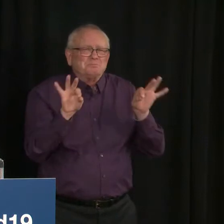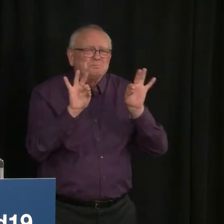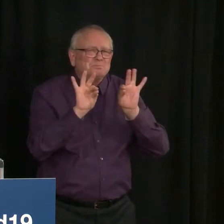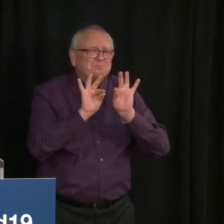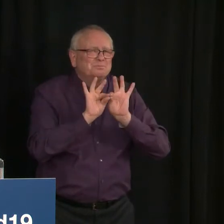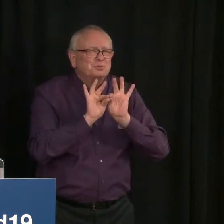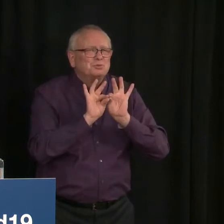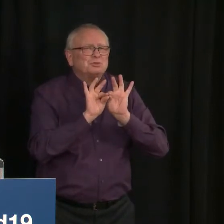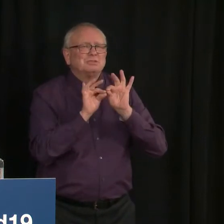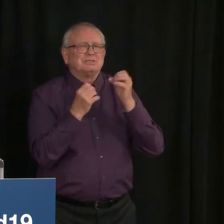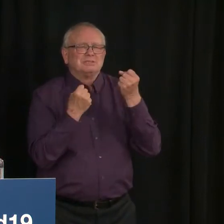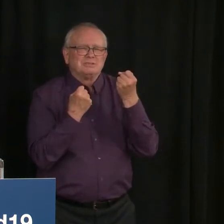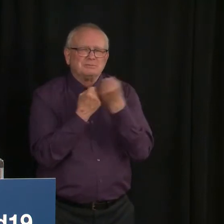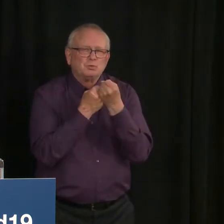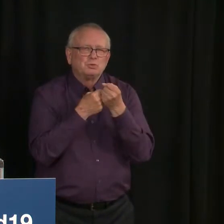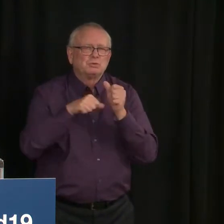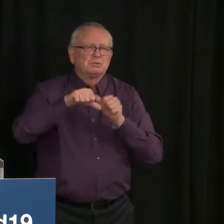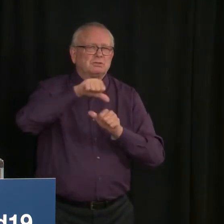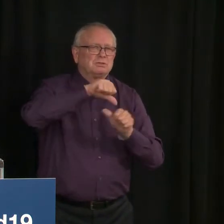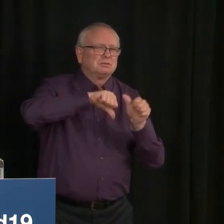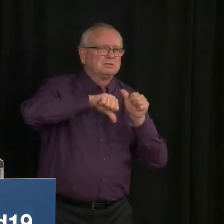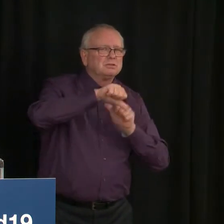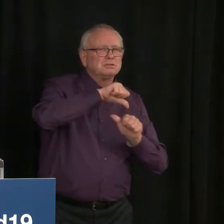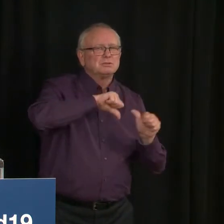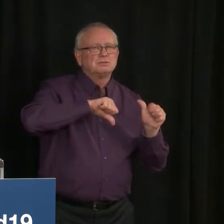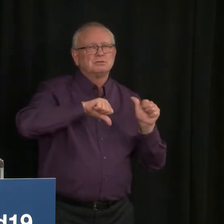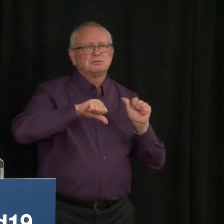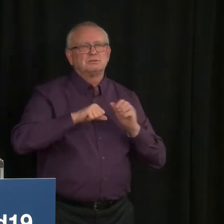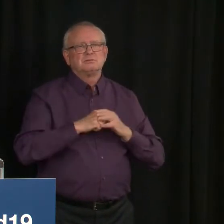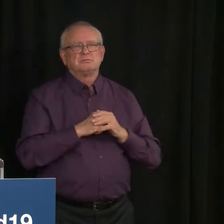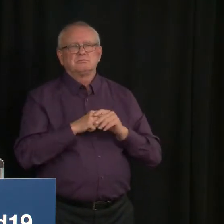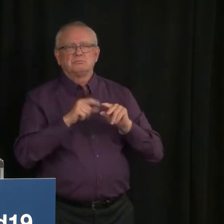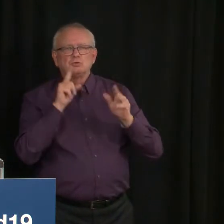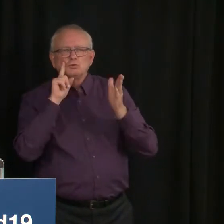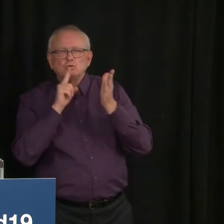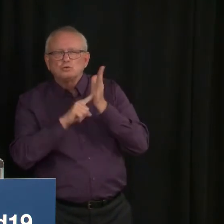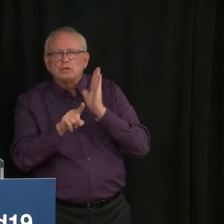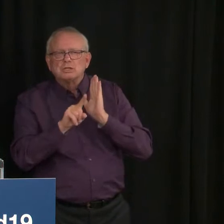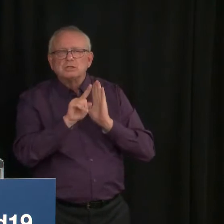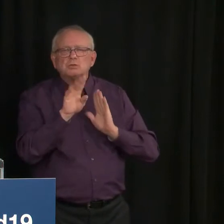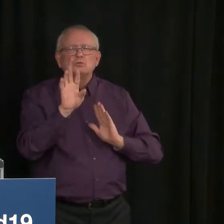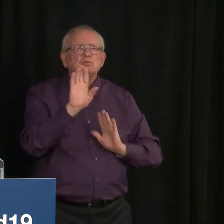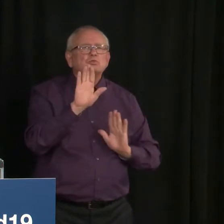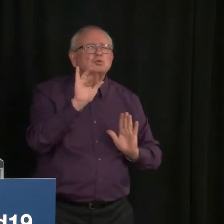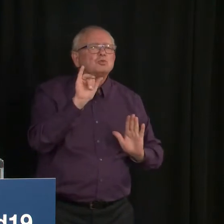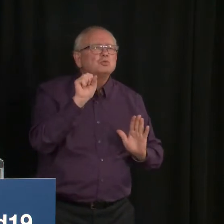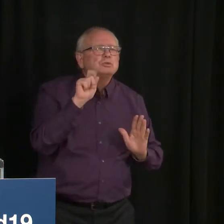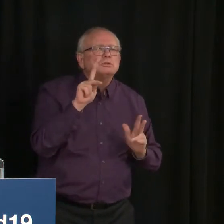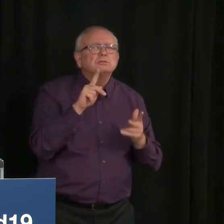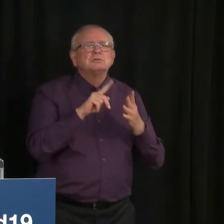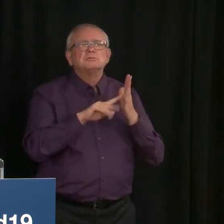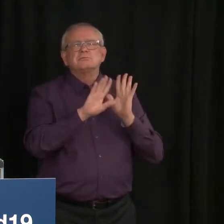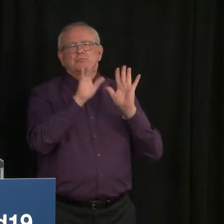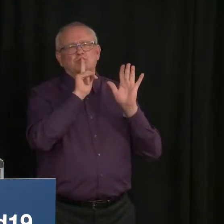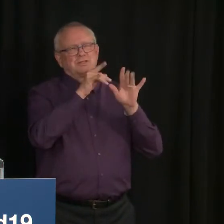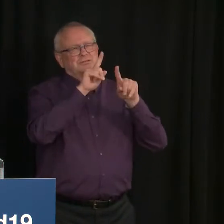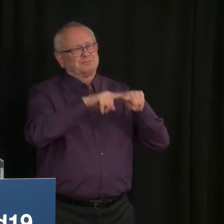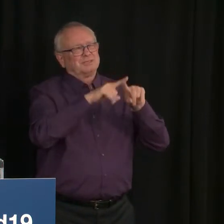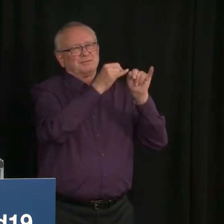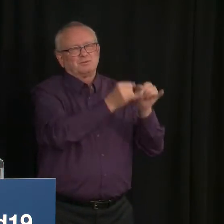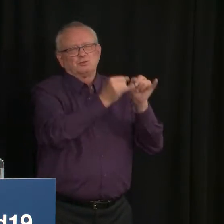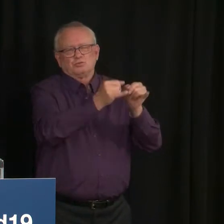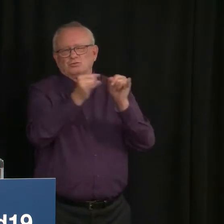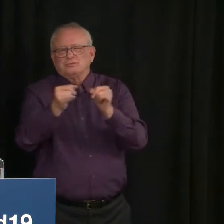masks. Again, in indoor environments where people are in crowded spaces. And those kinds of things can